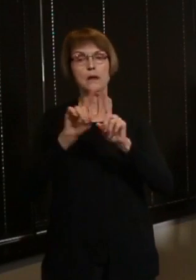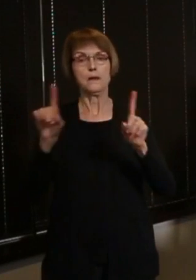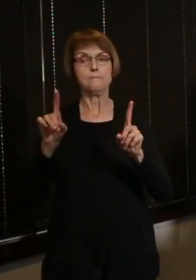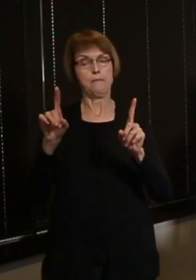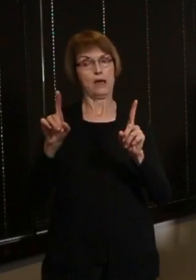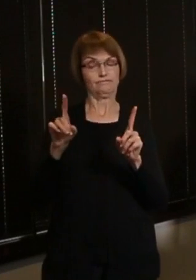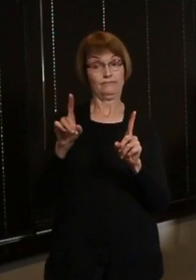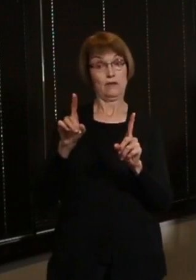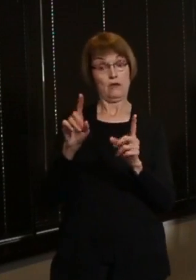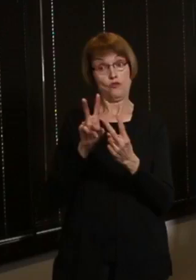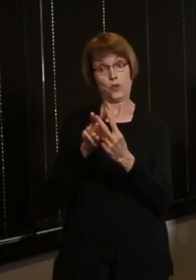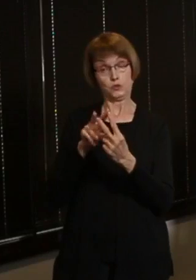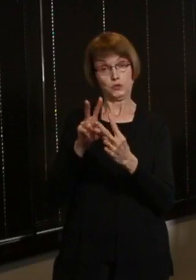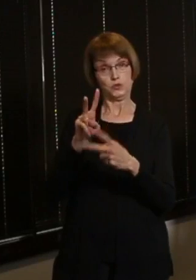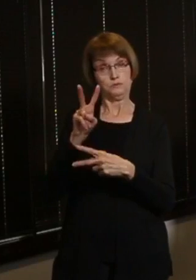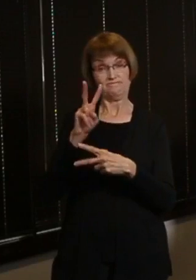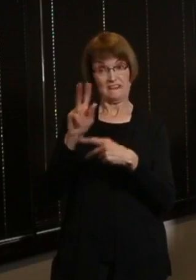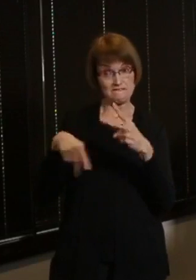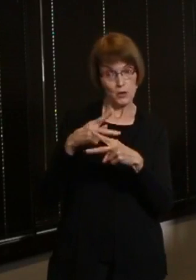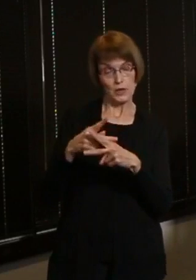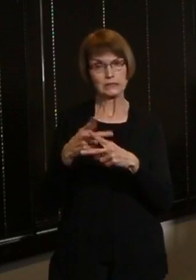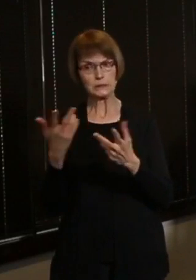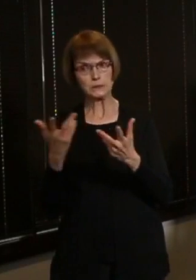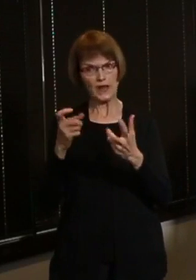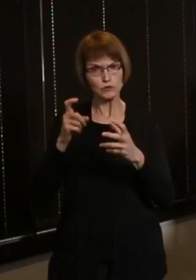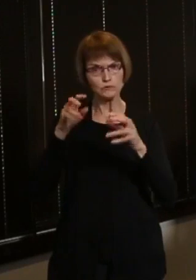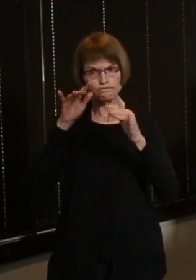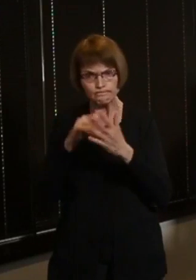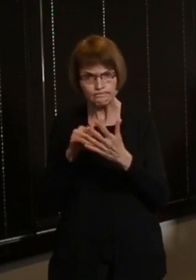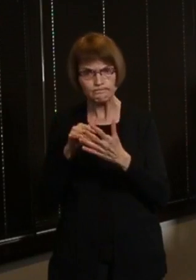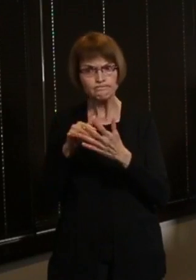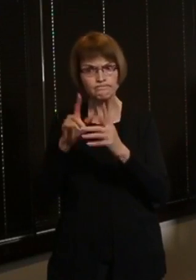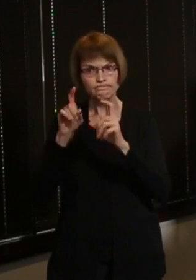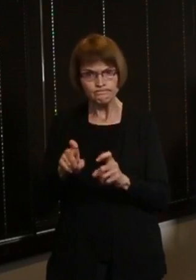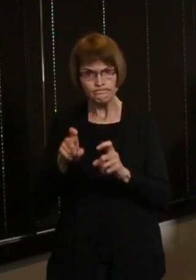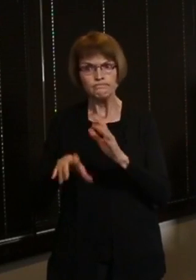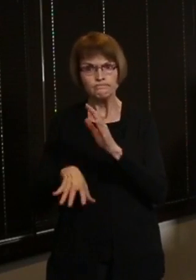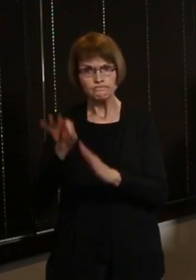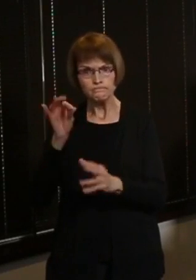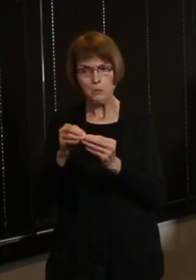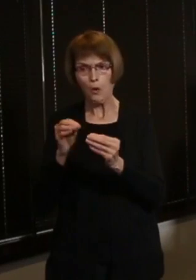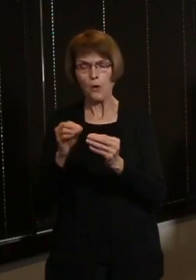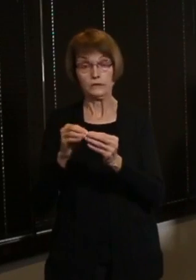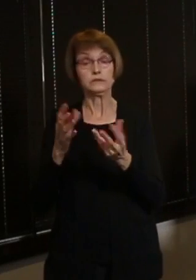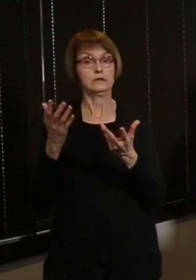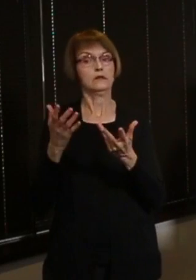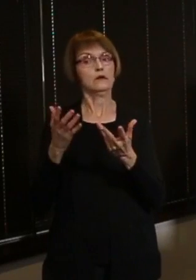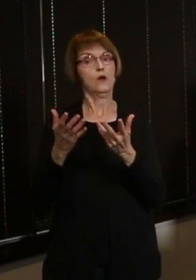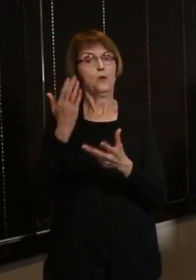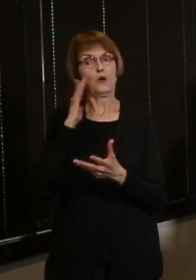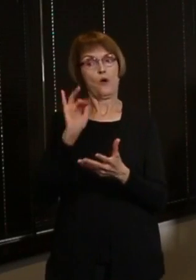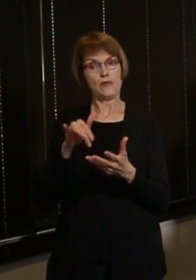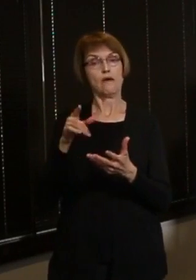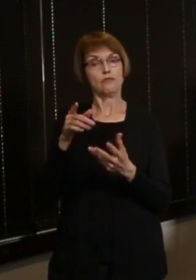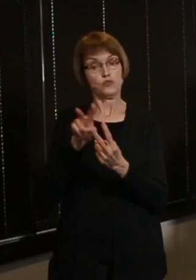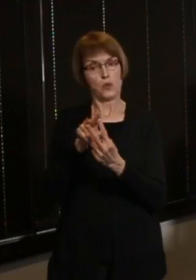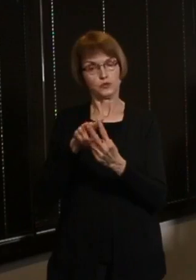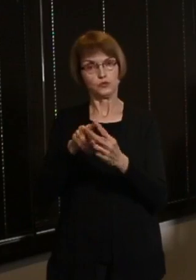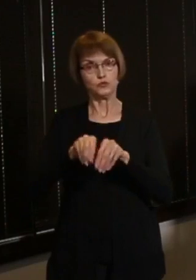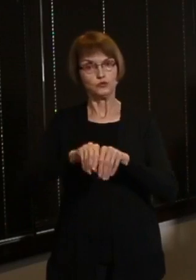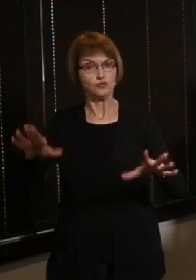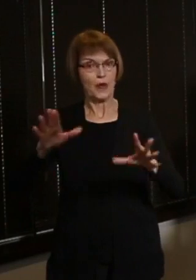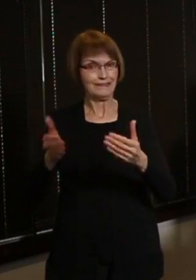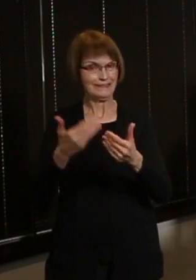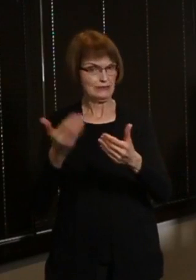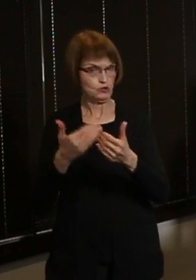have to learn about these variants, it appears that they spread more easily than the coronavirus we have been fighting most of the year. And we